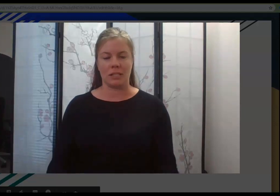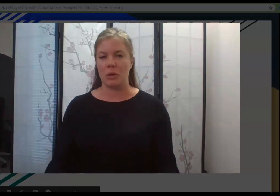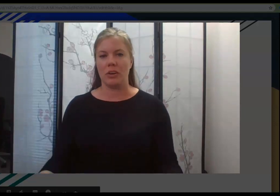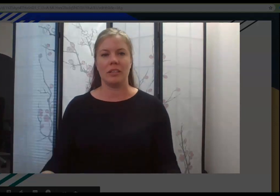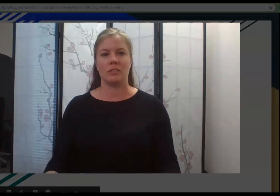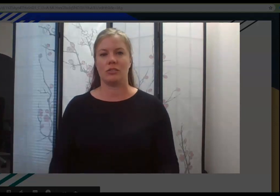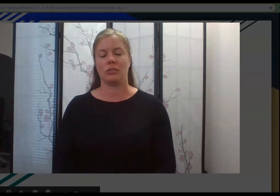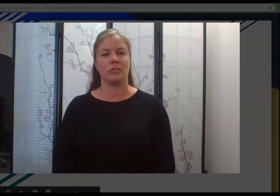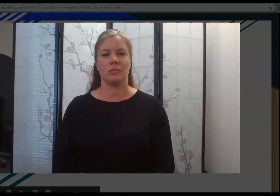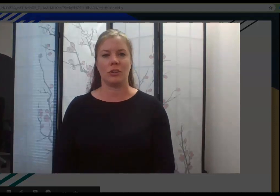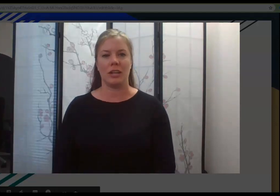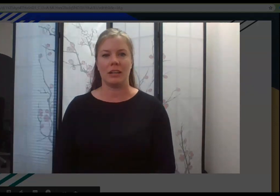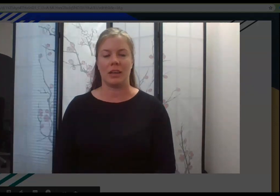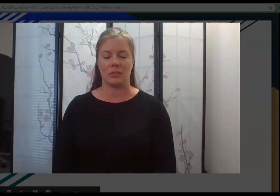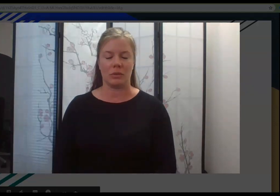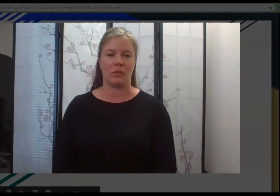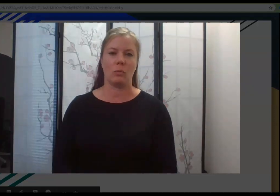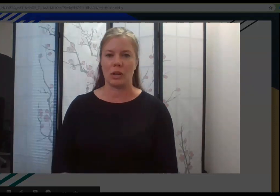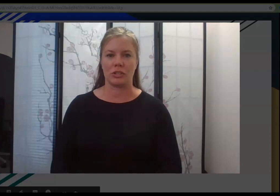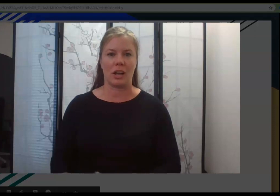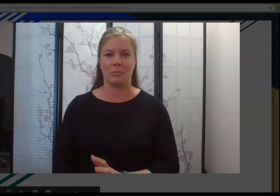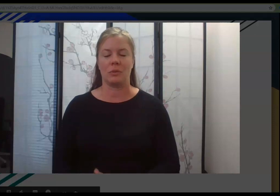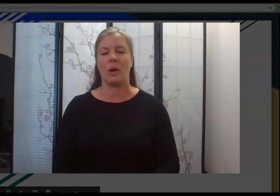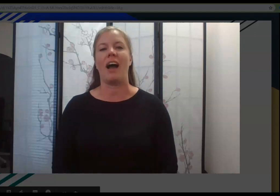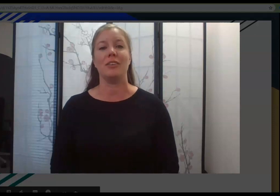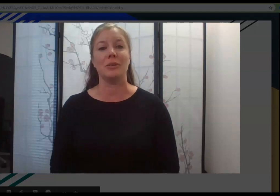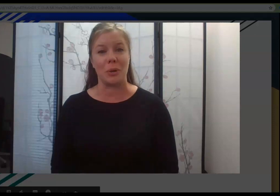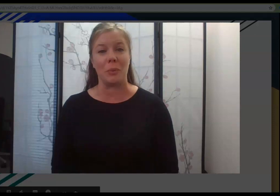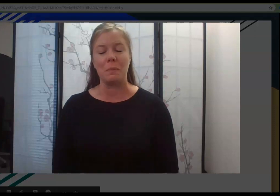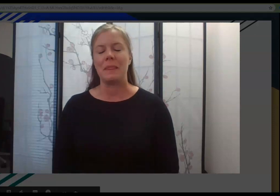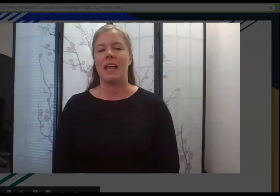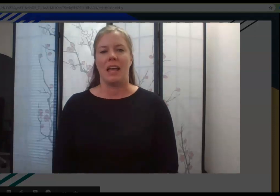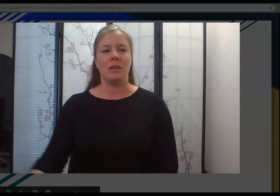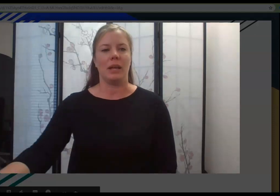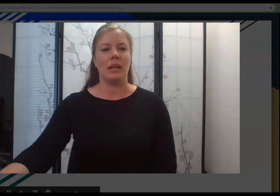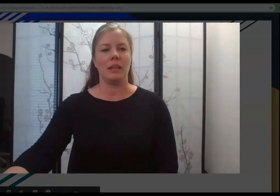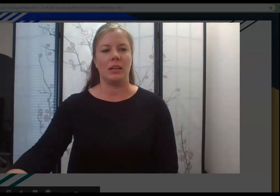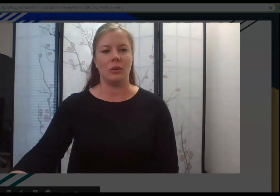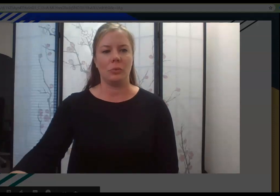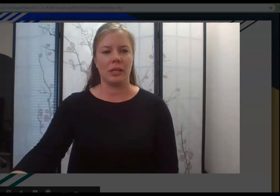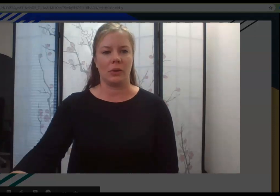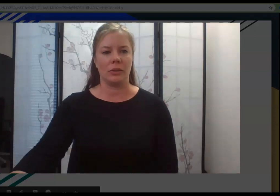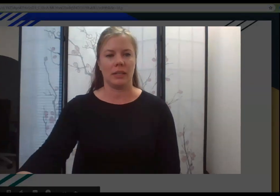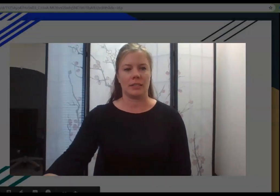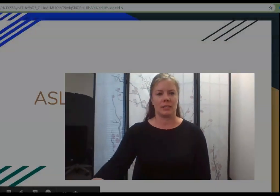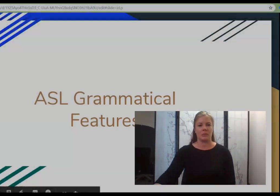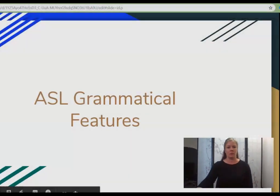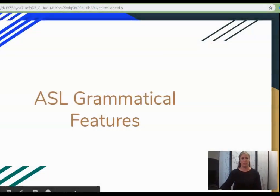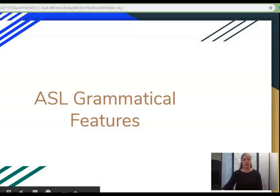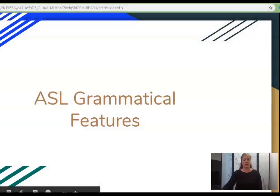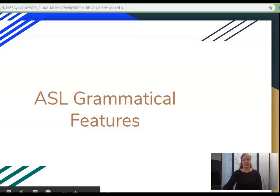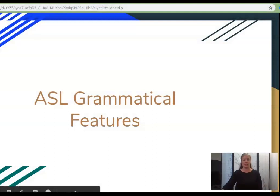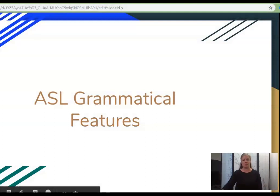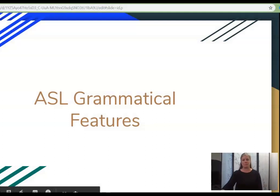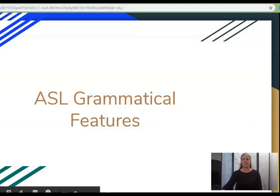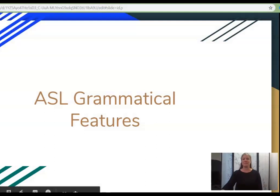some experiential learning, that sort of thing, workshops, and what have you. So anyway, here we go. Let's see what we've